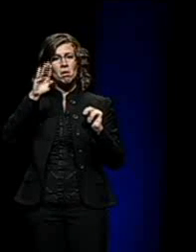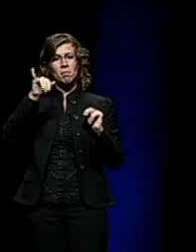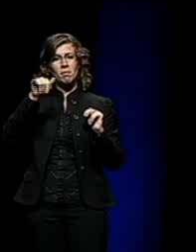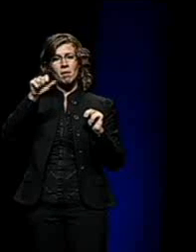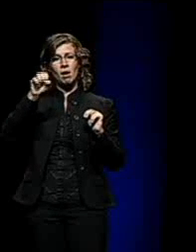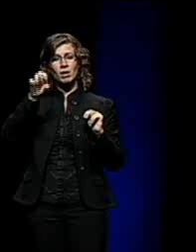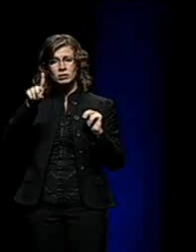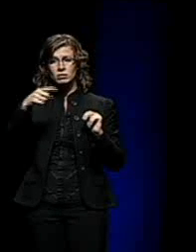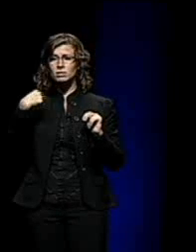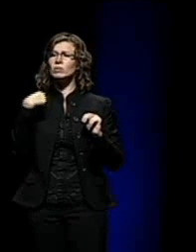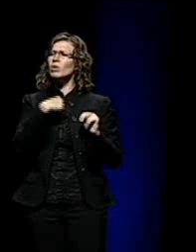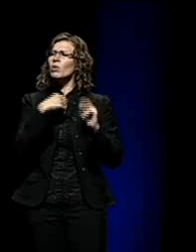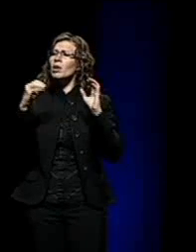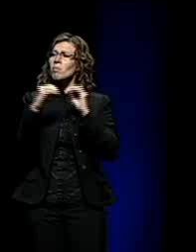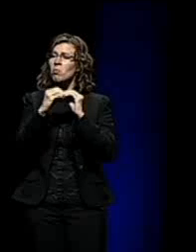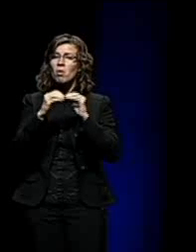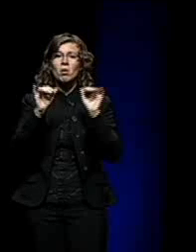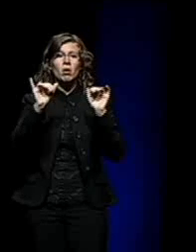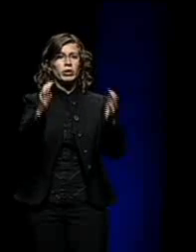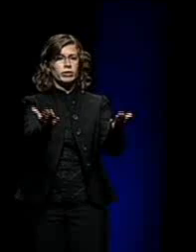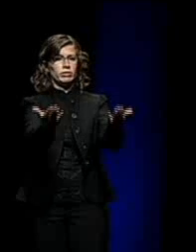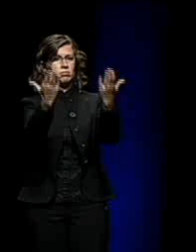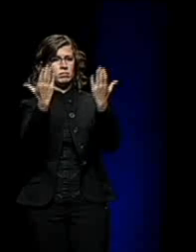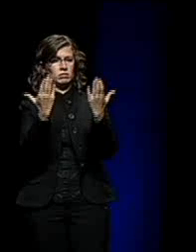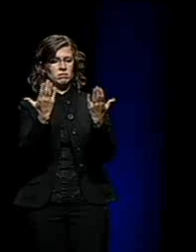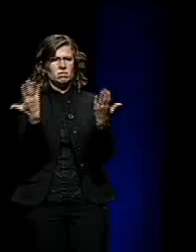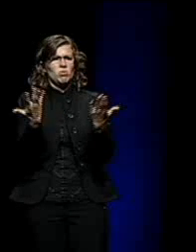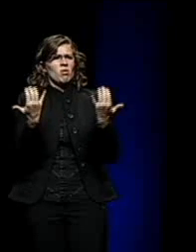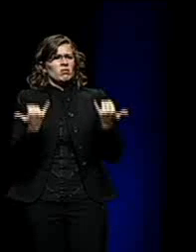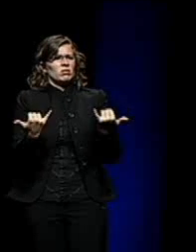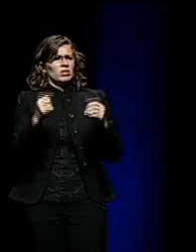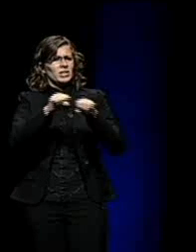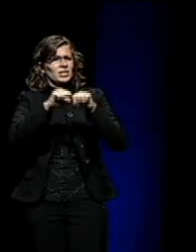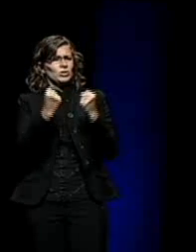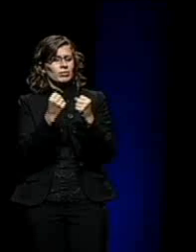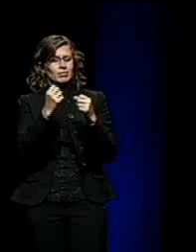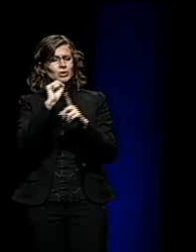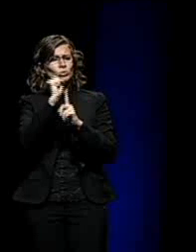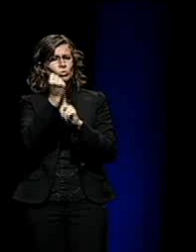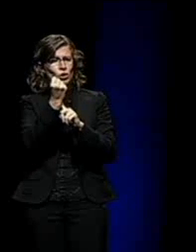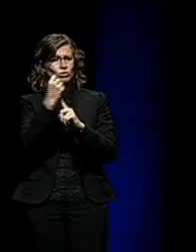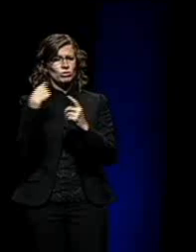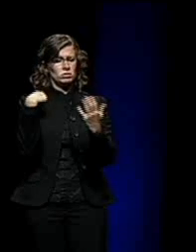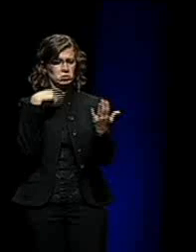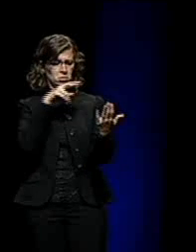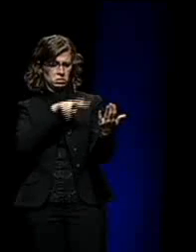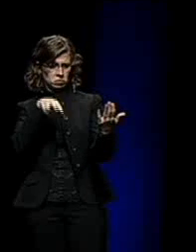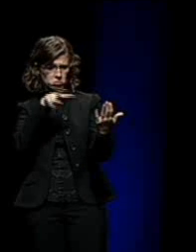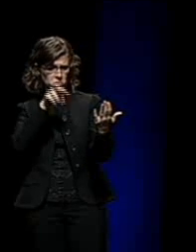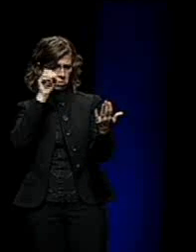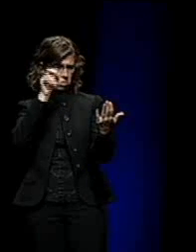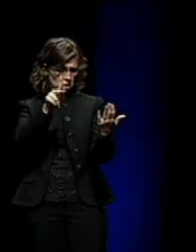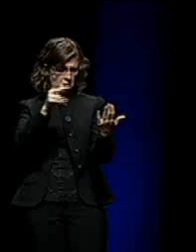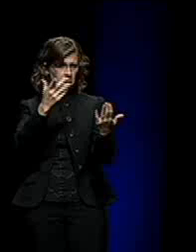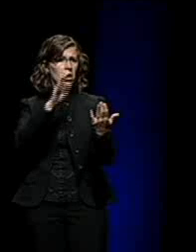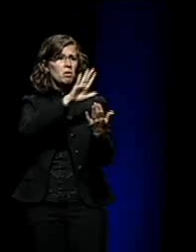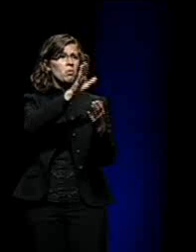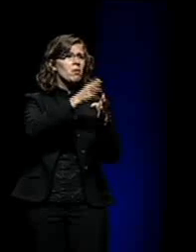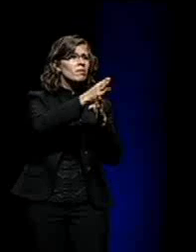situation? What are the demands? We came into this not knowing a lot about you or your industry, but asking questions of